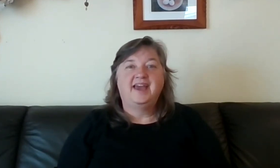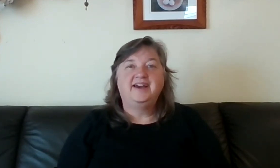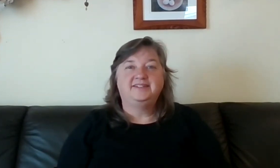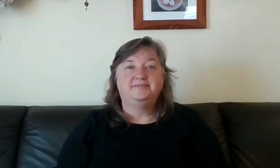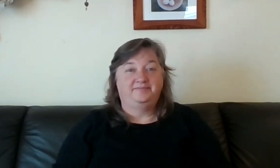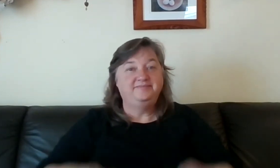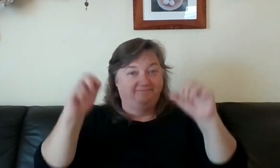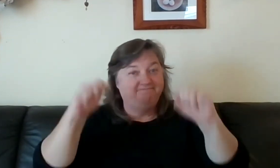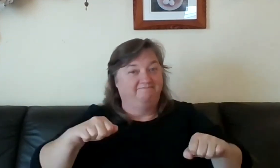Can.